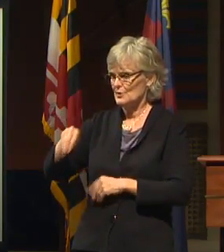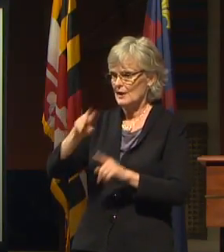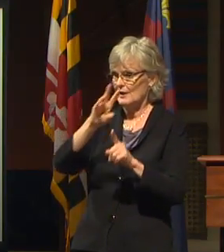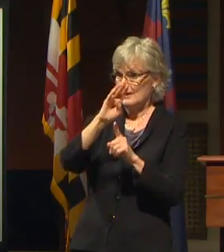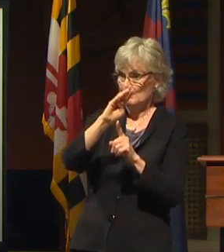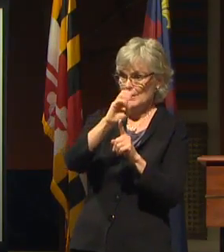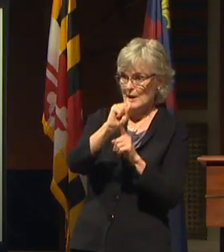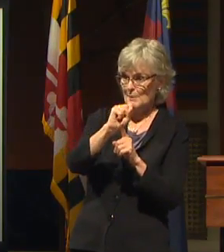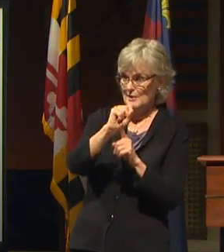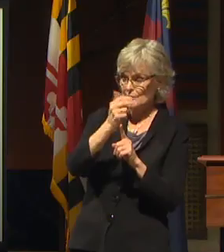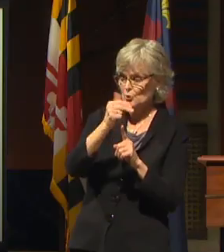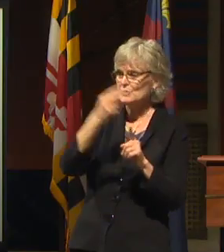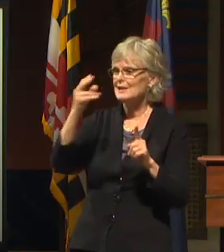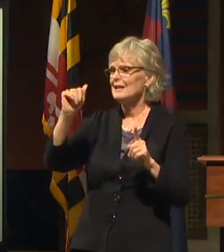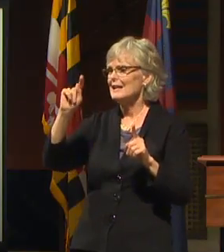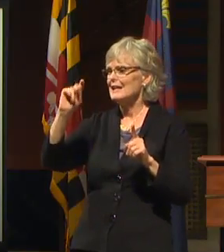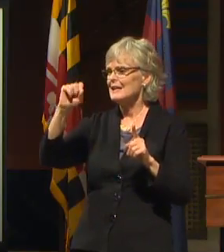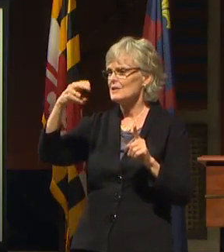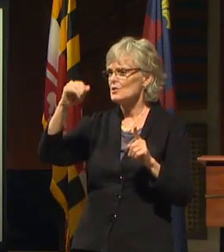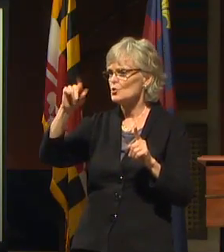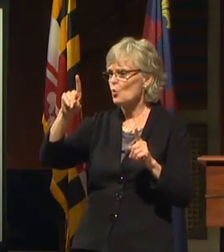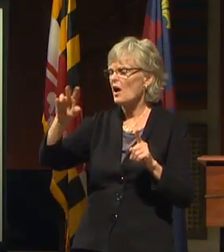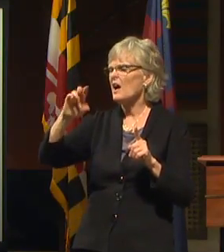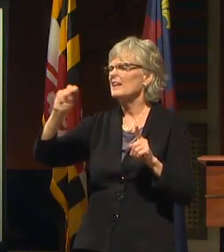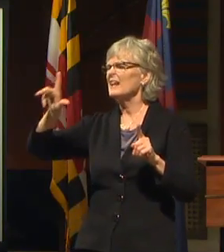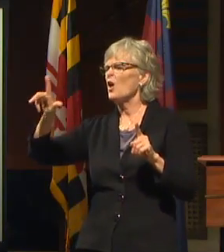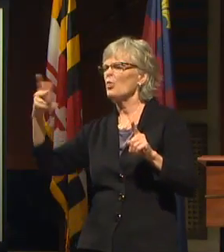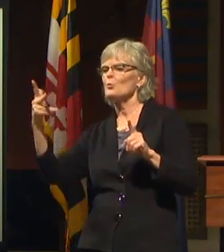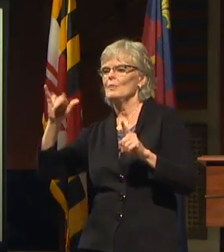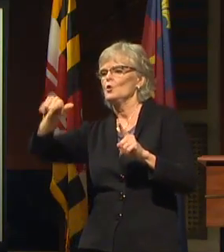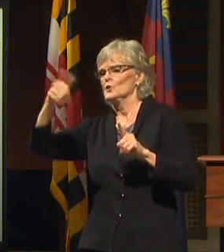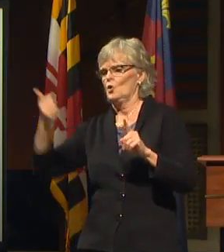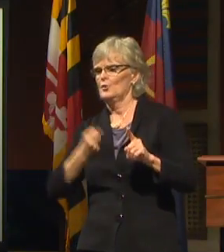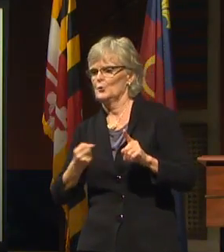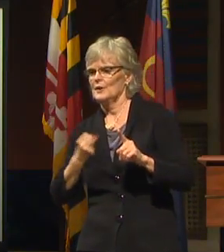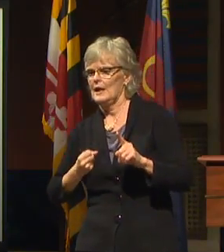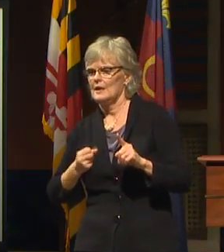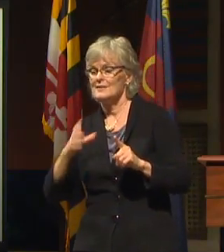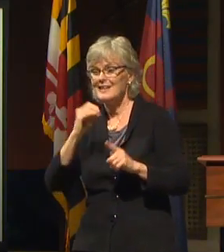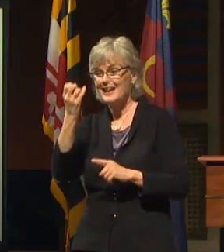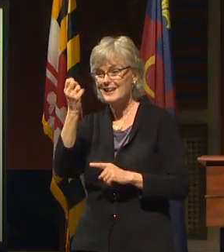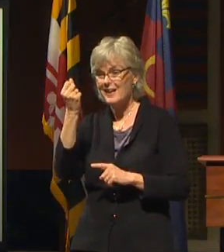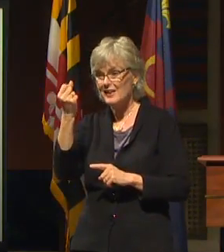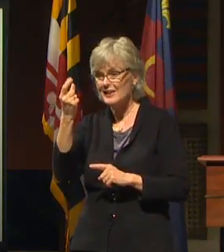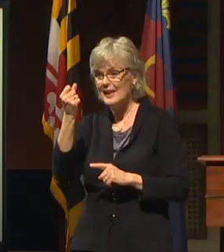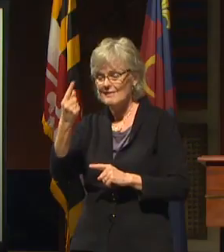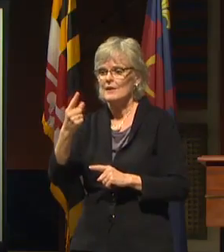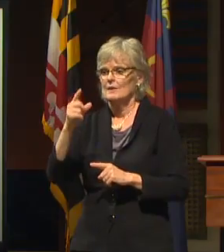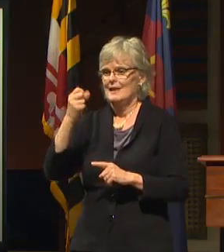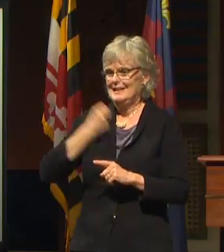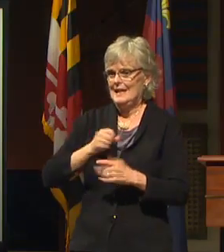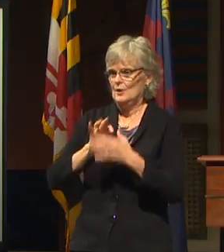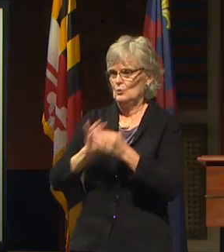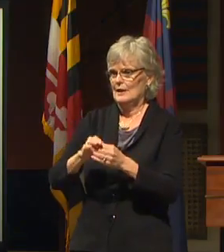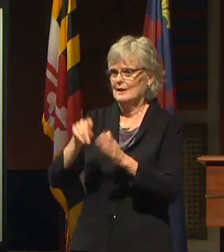MS-13, Hit Squad, and L3, other gangs in this region. And there have been 11 gang-related homicides this year